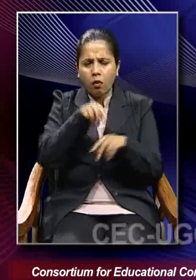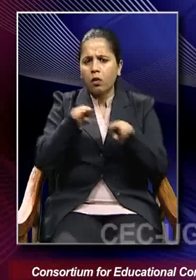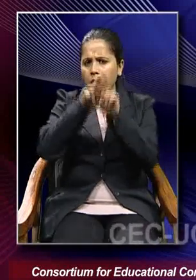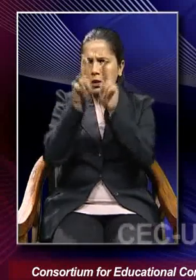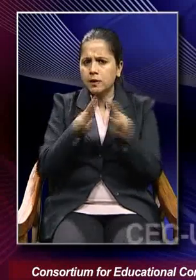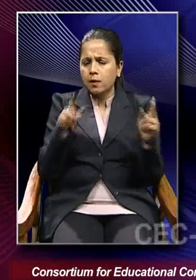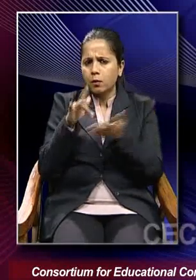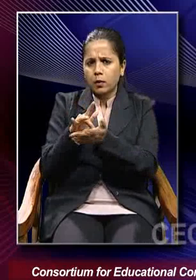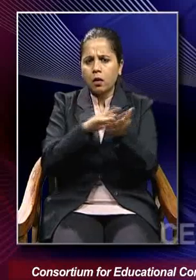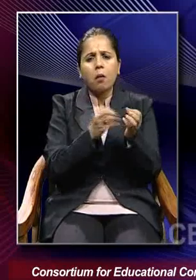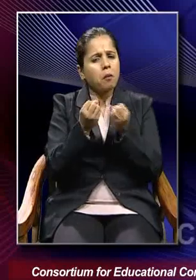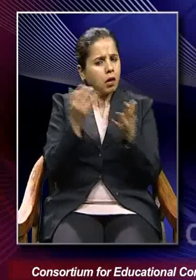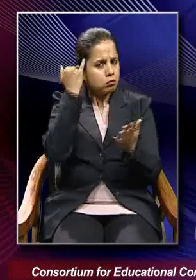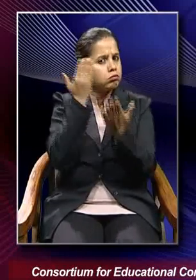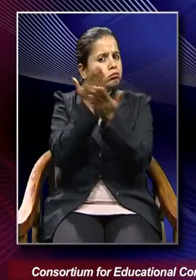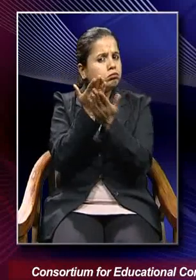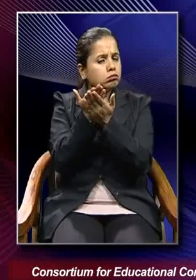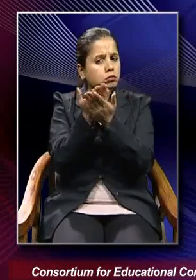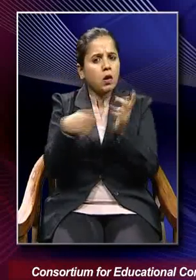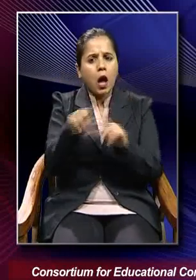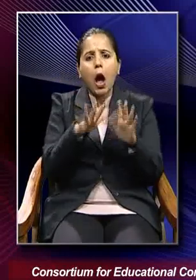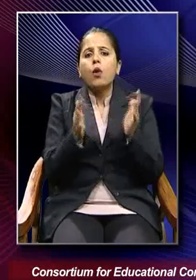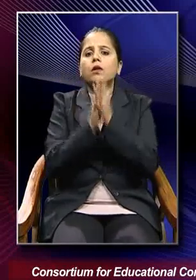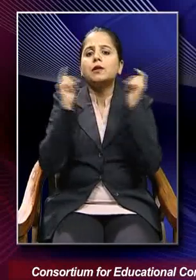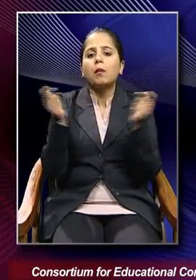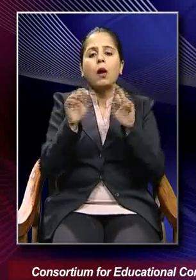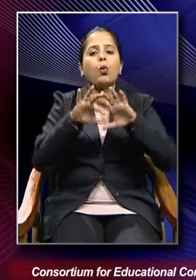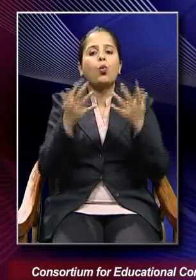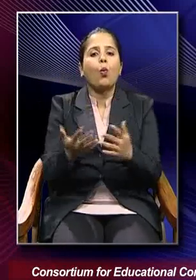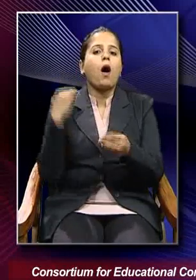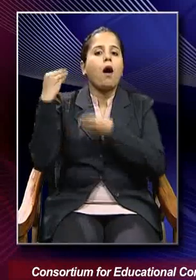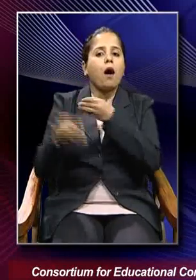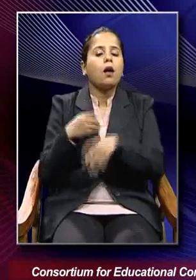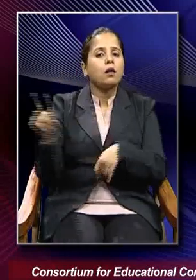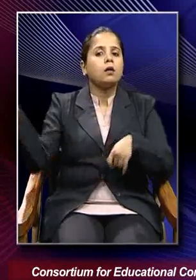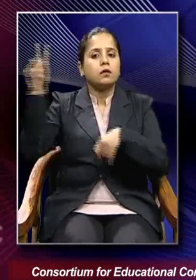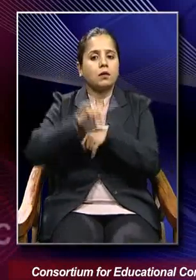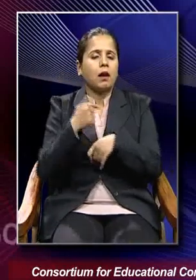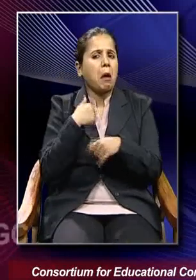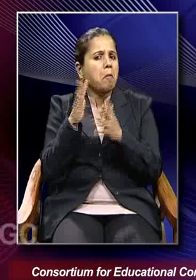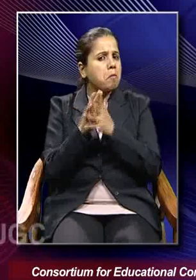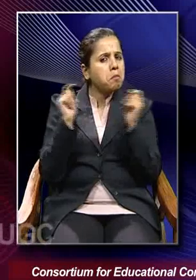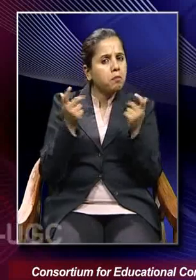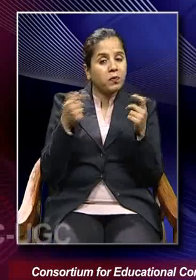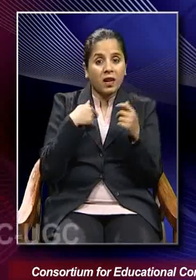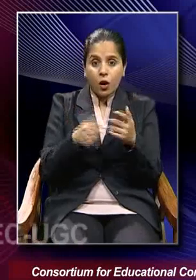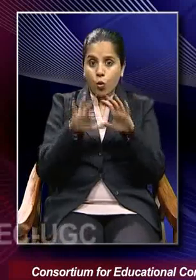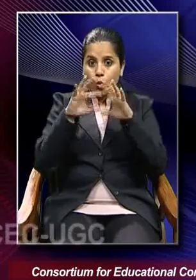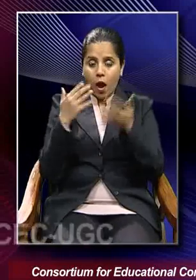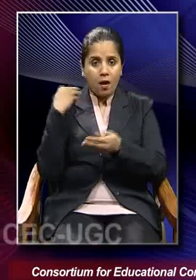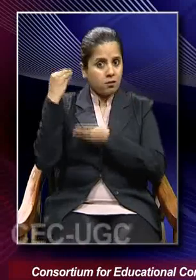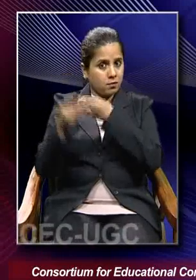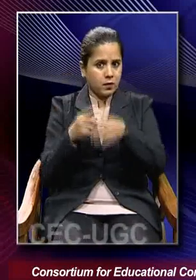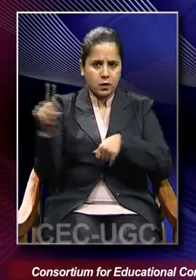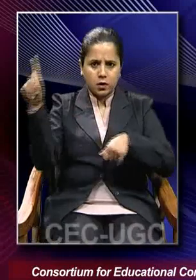makes a number of suggestions on how to celebrate World Heritage Day. Now, when we talk about World Heritage Day, let